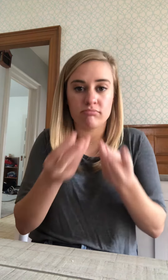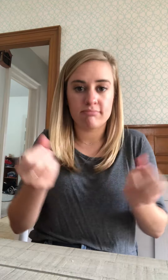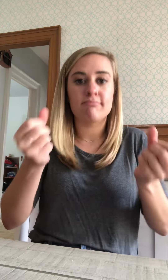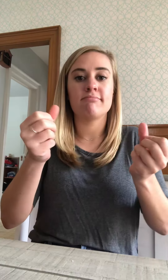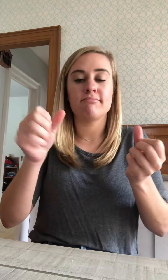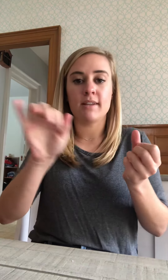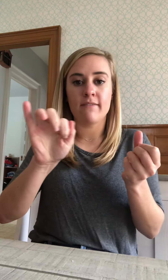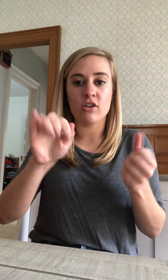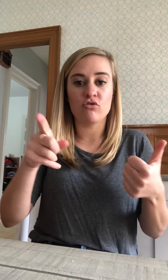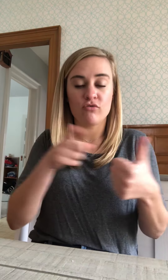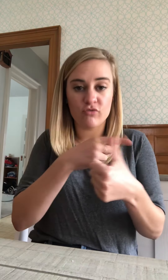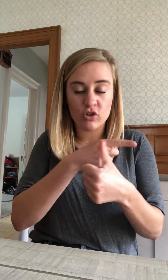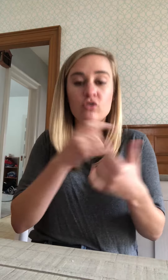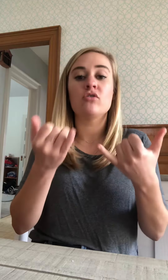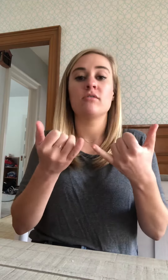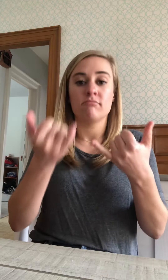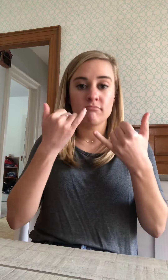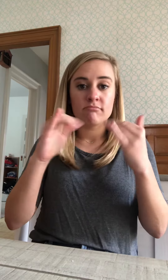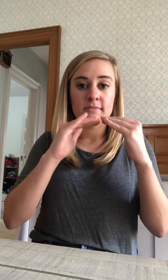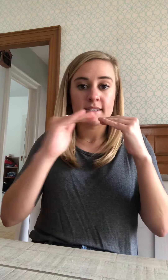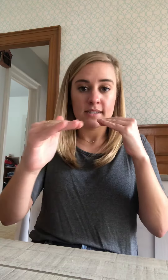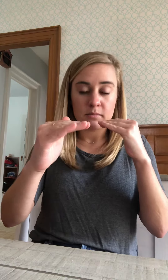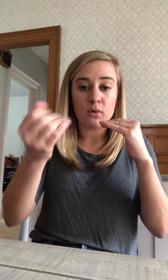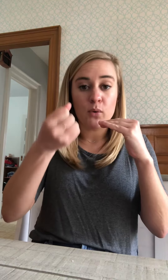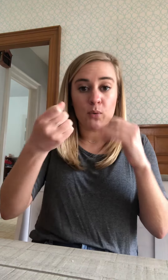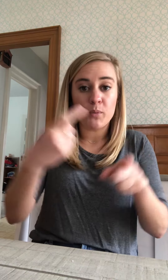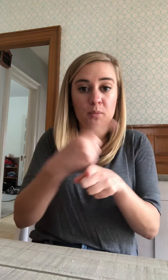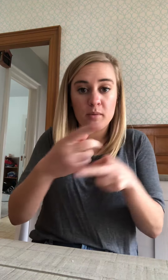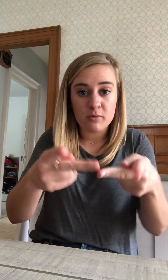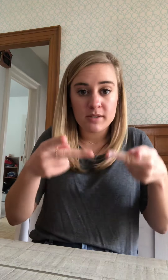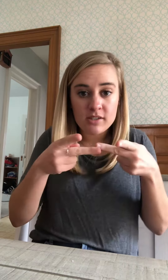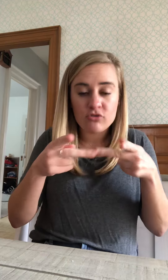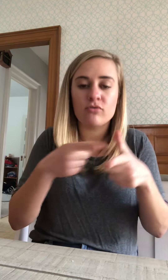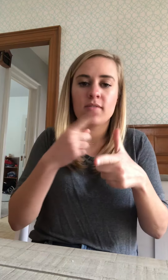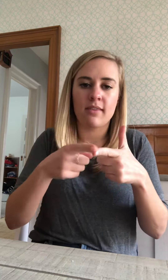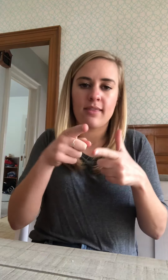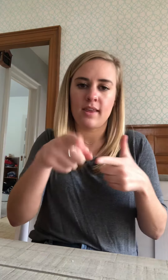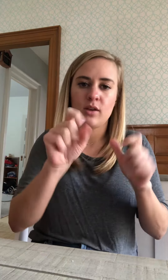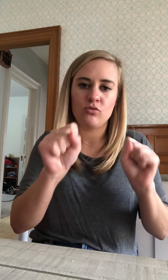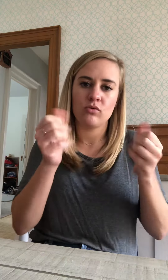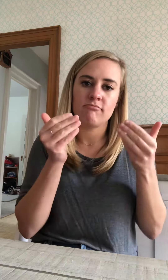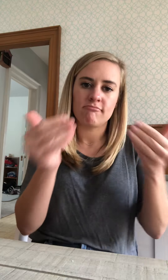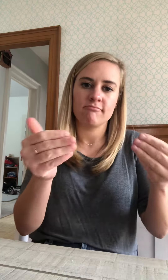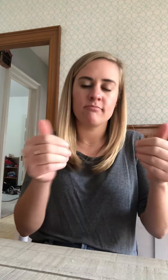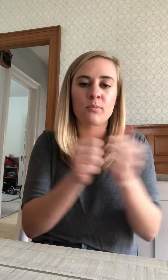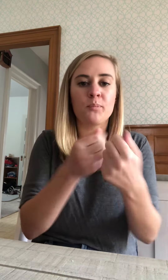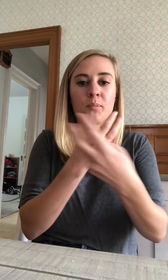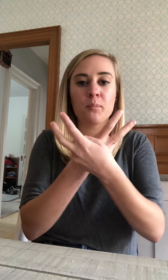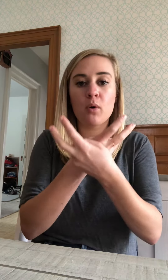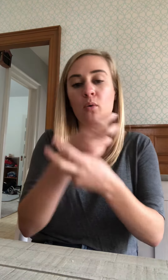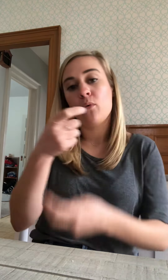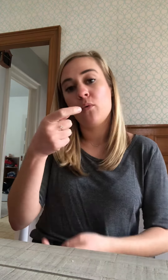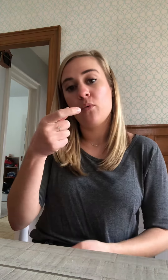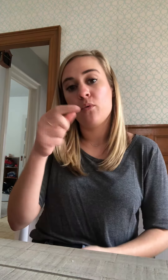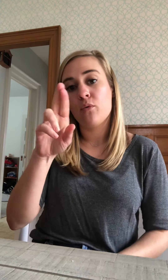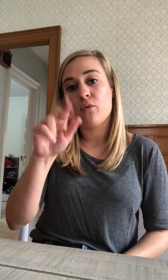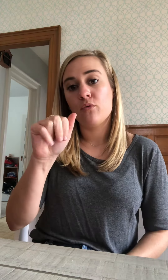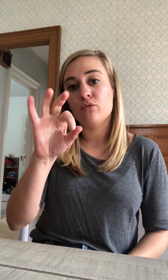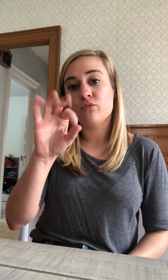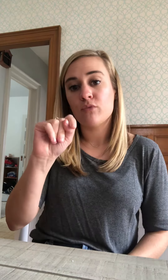fracture and hold it in proper position. Then we can go in and do a bone graft later after it heals, and this will still hold